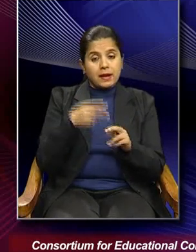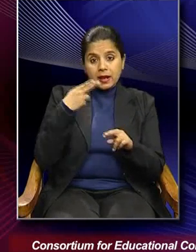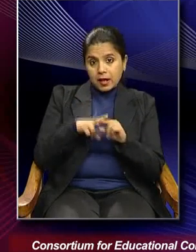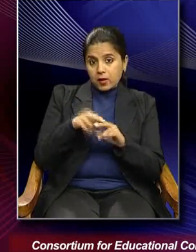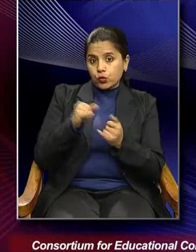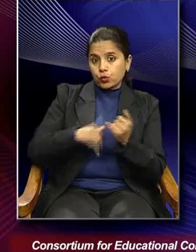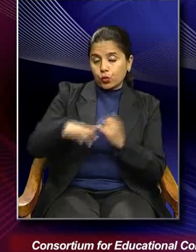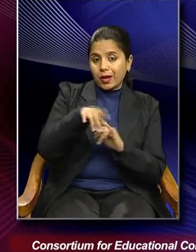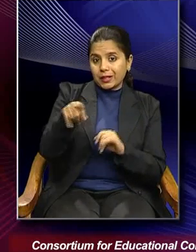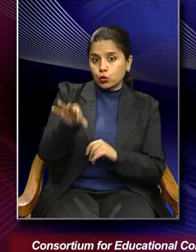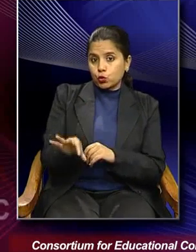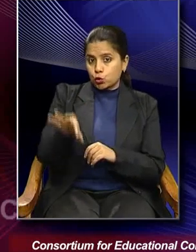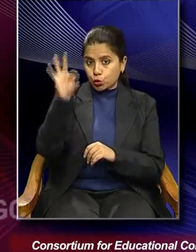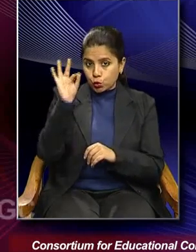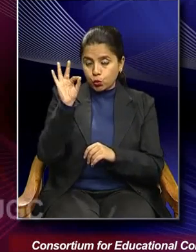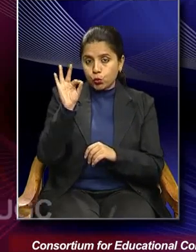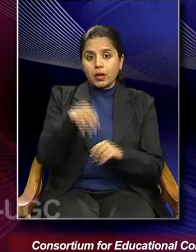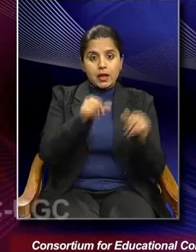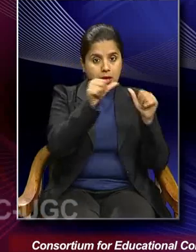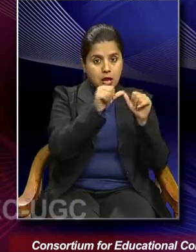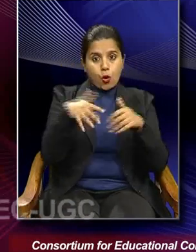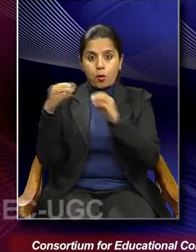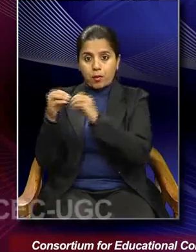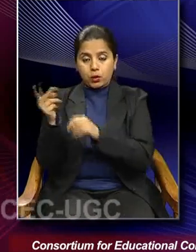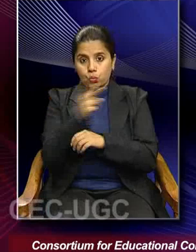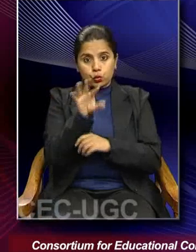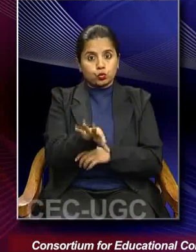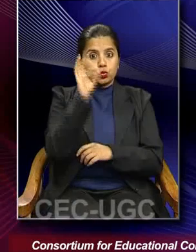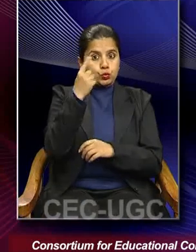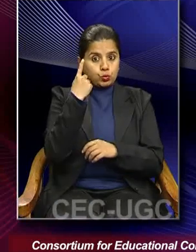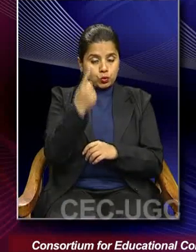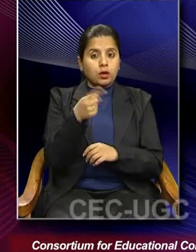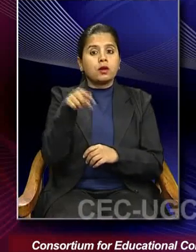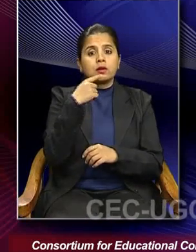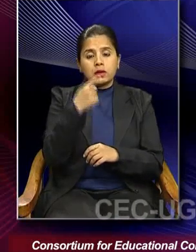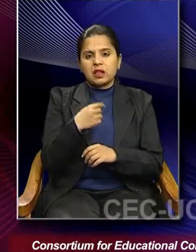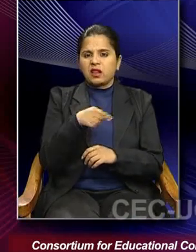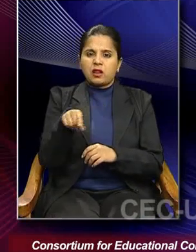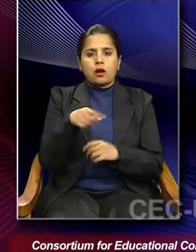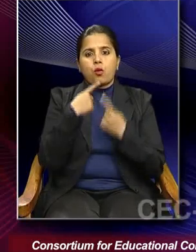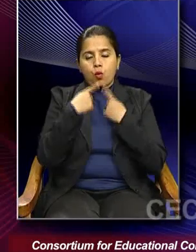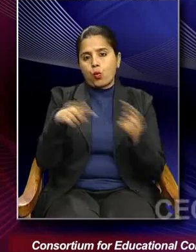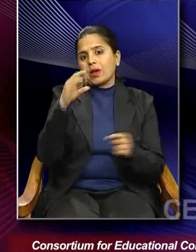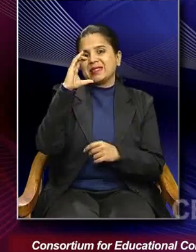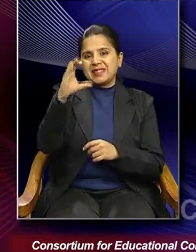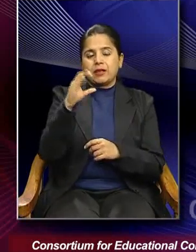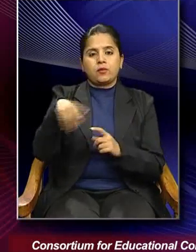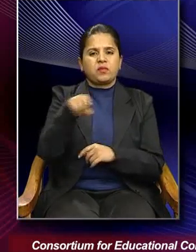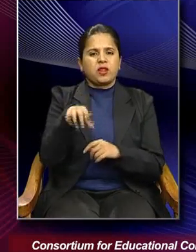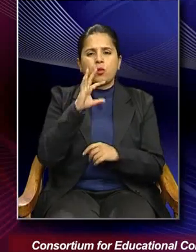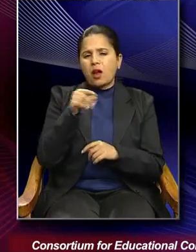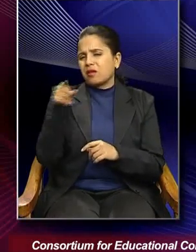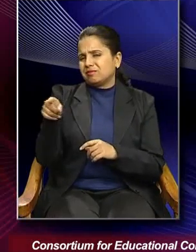society chooses between A and B and reveals the preference C as an inferior